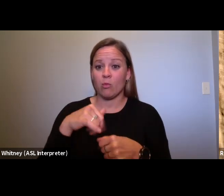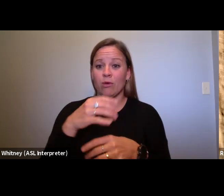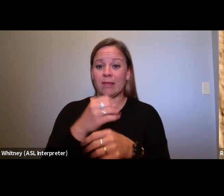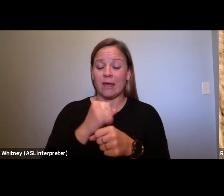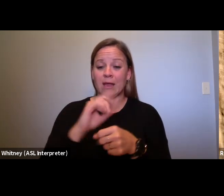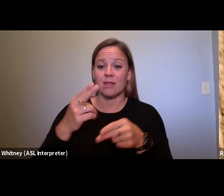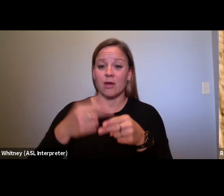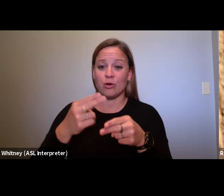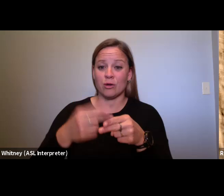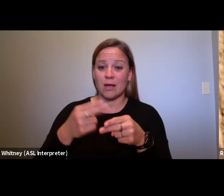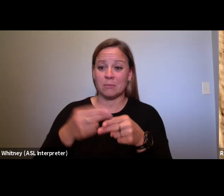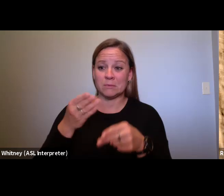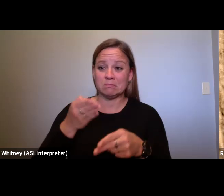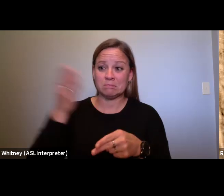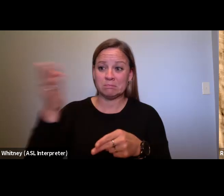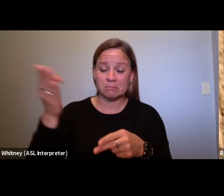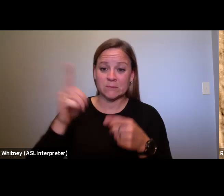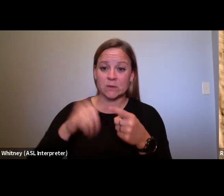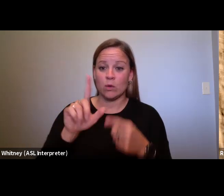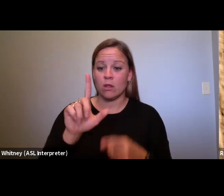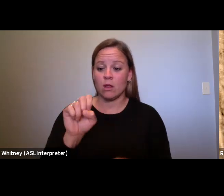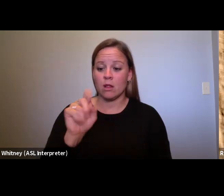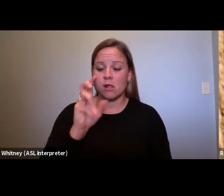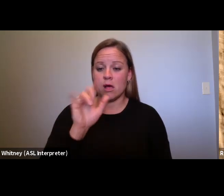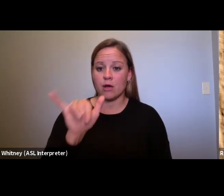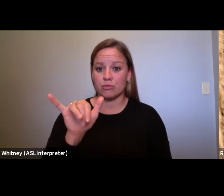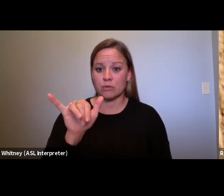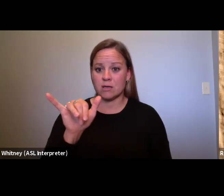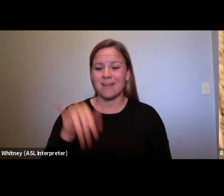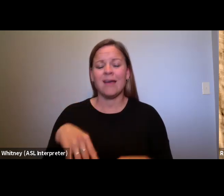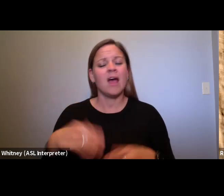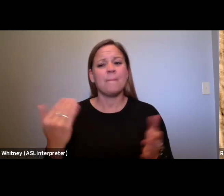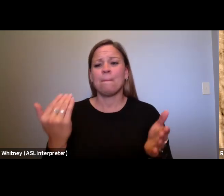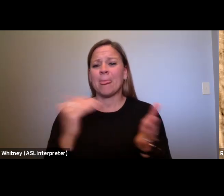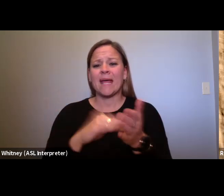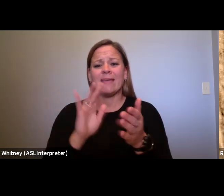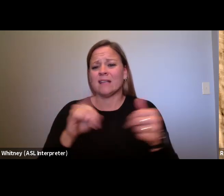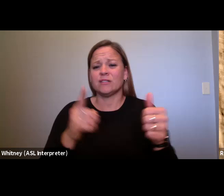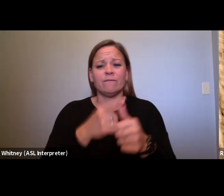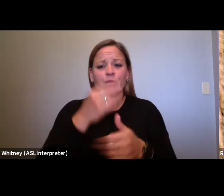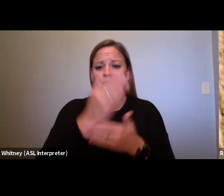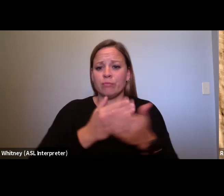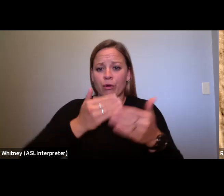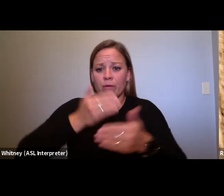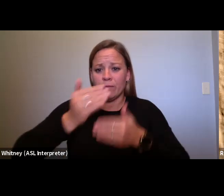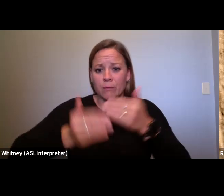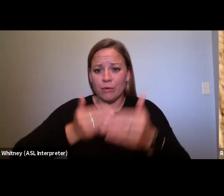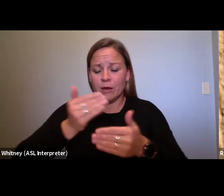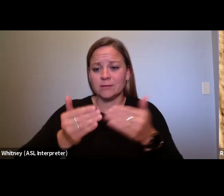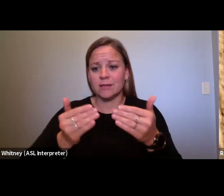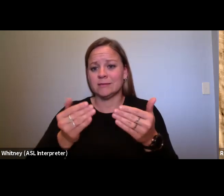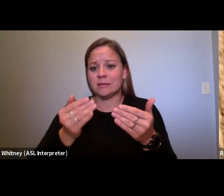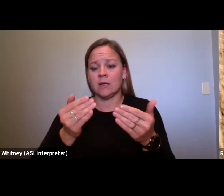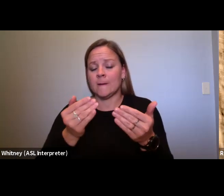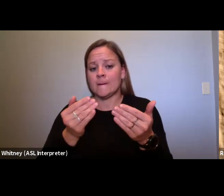names entered into those lotteries, which again, you know, that's just the first part of the process. You know, that still